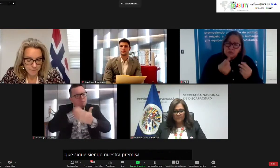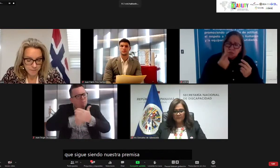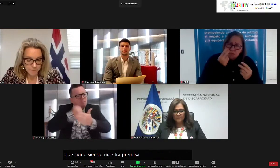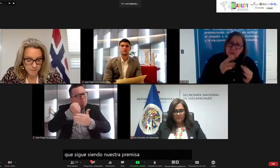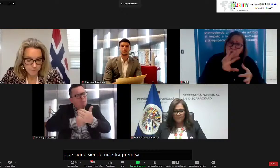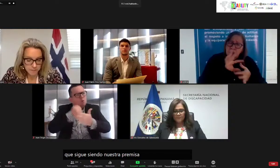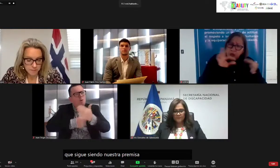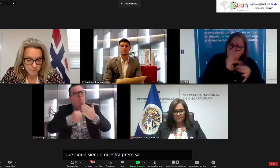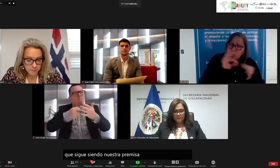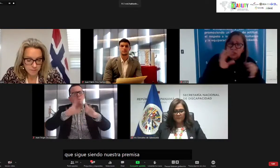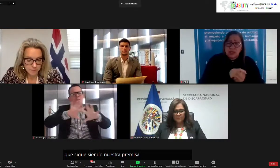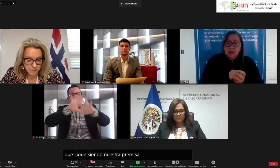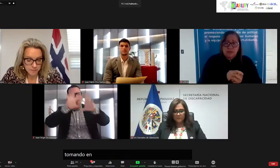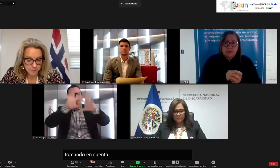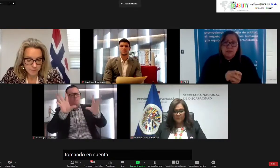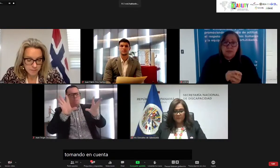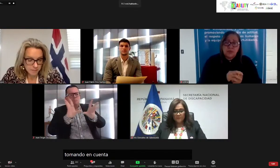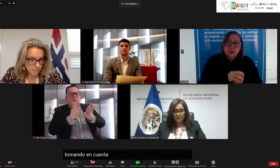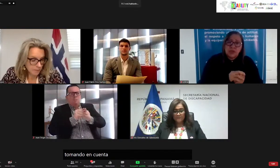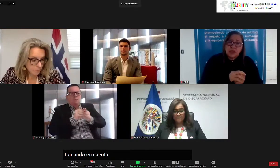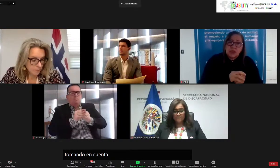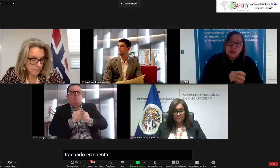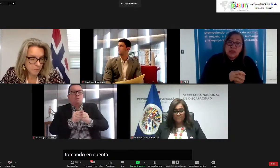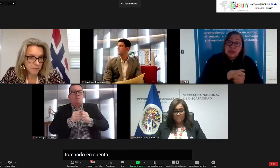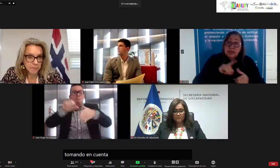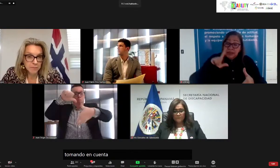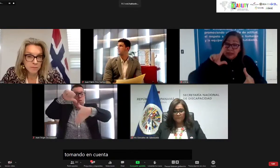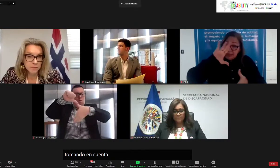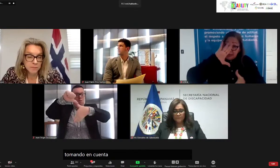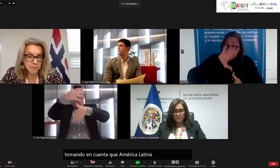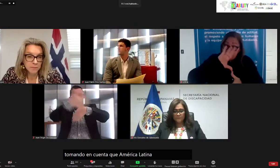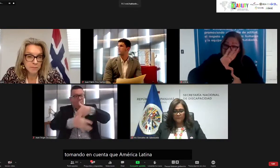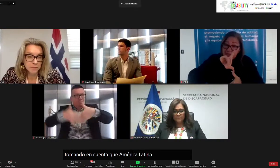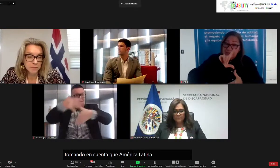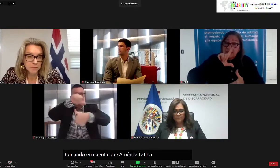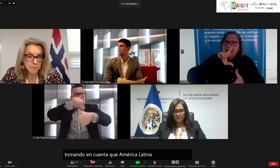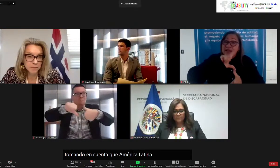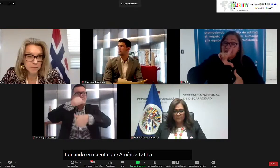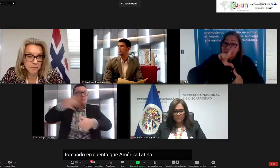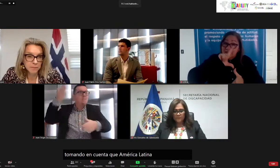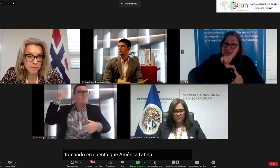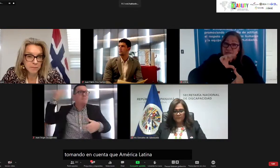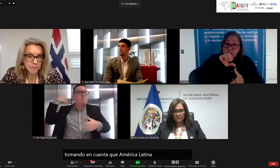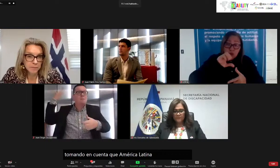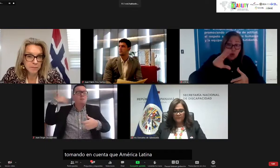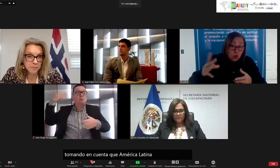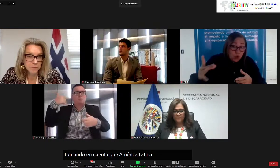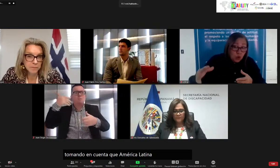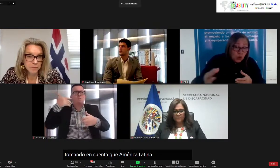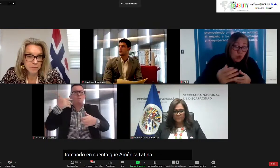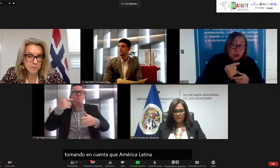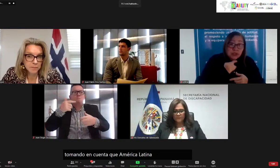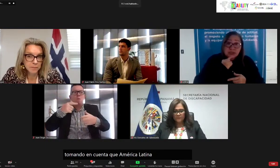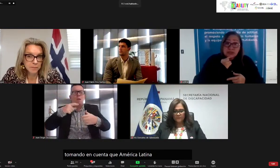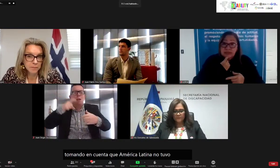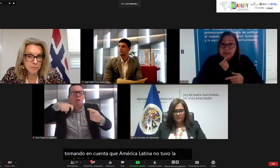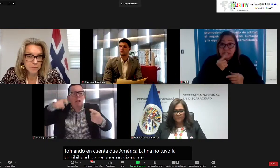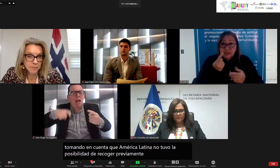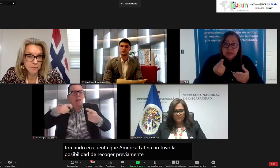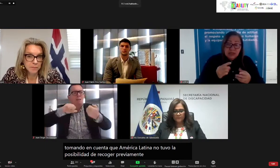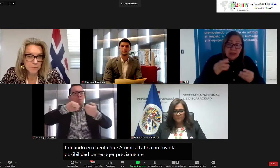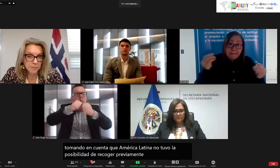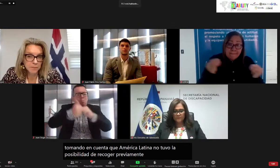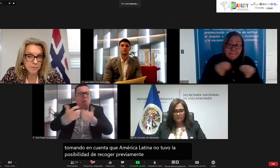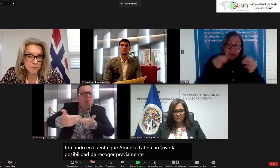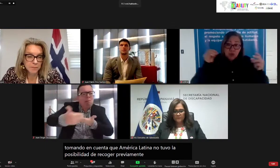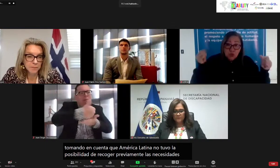so bearing in mind that latin america didn't have the possibility of previously